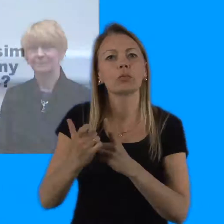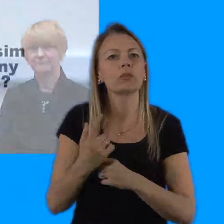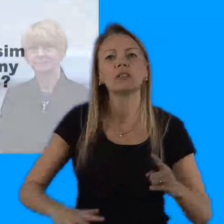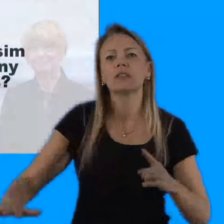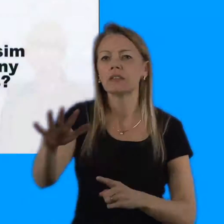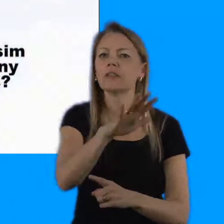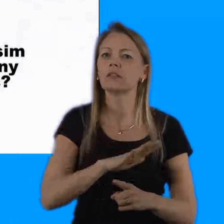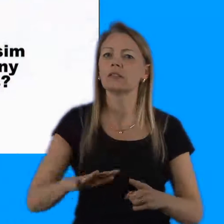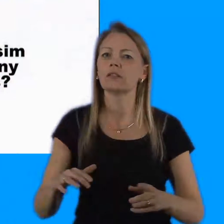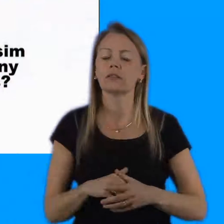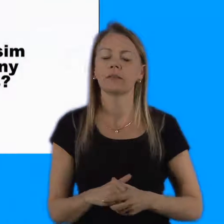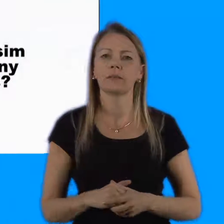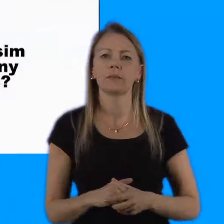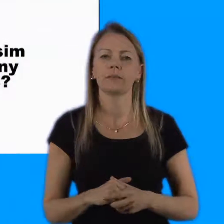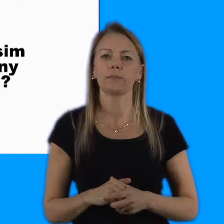community.